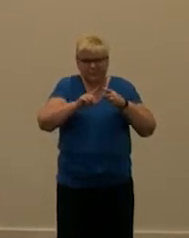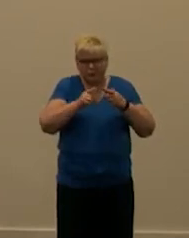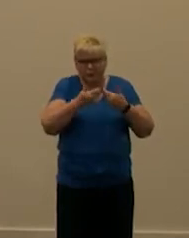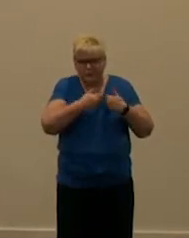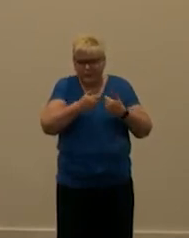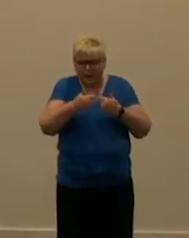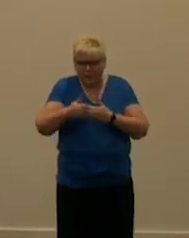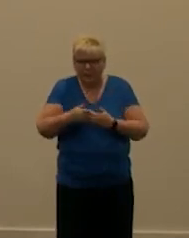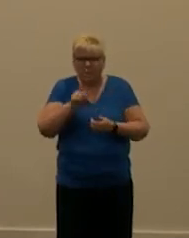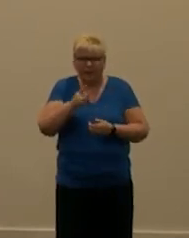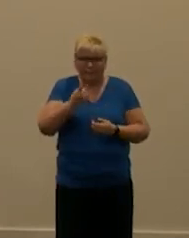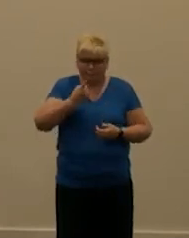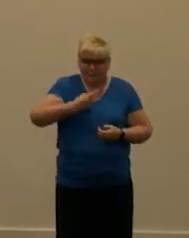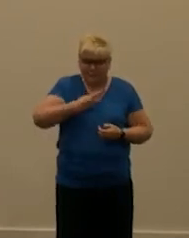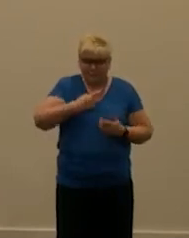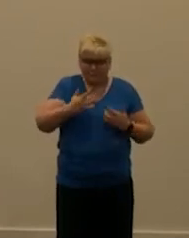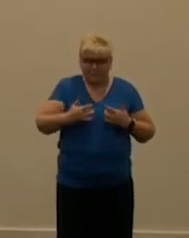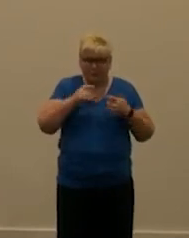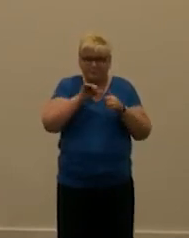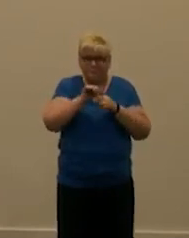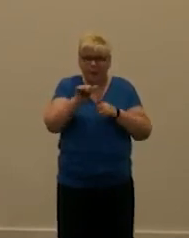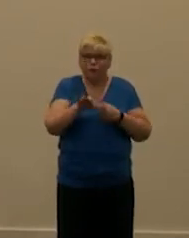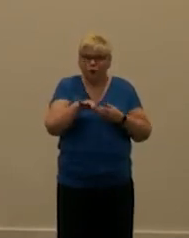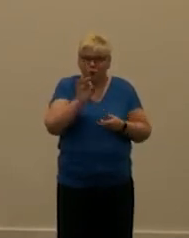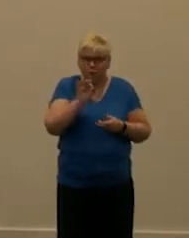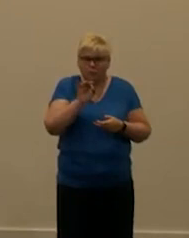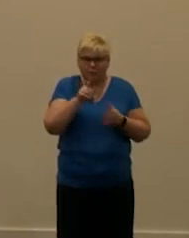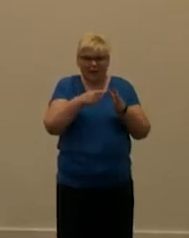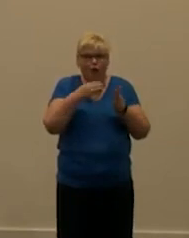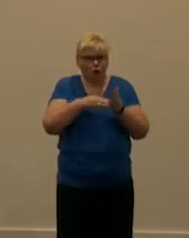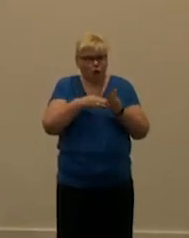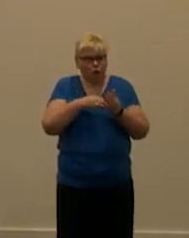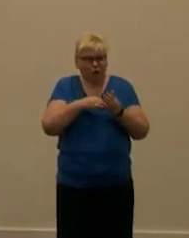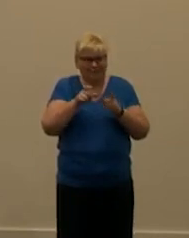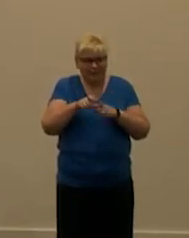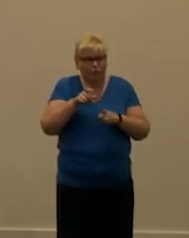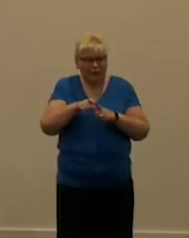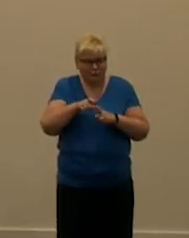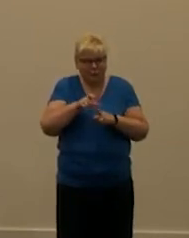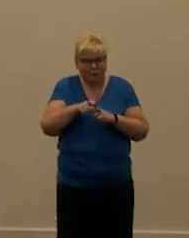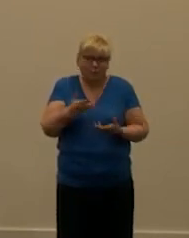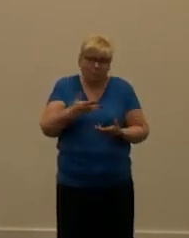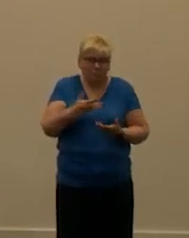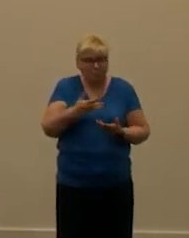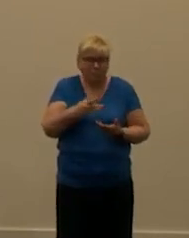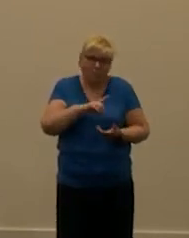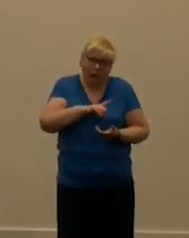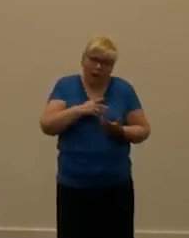But from my point of view, the best option that you have here is the Azure Active Directory authentication. Why?